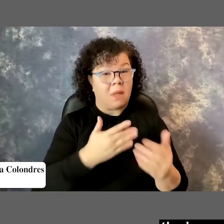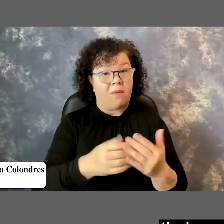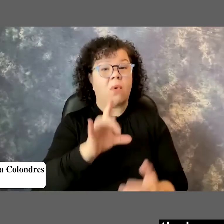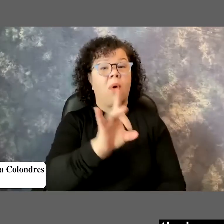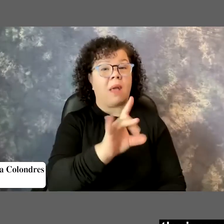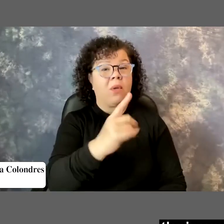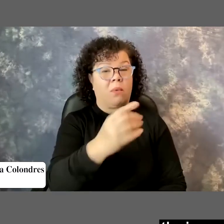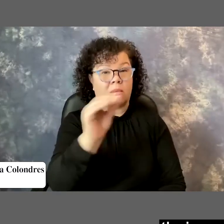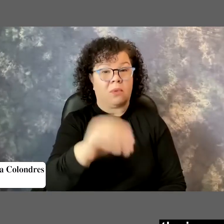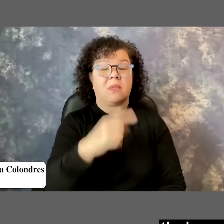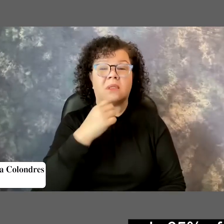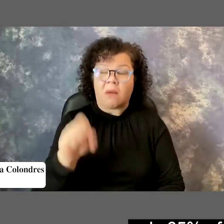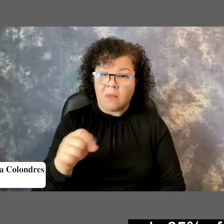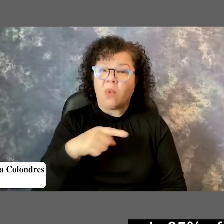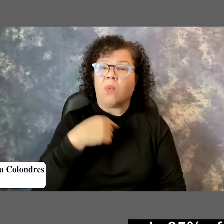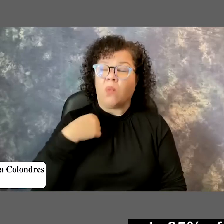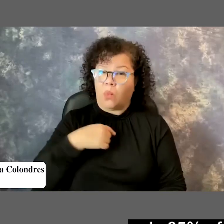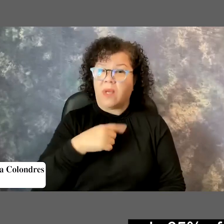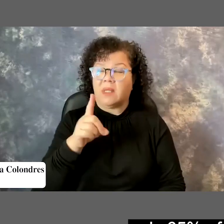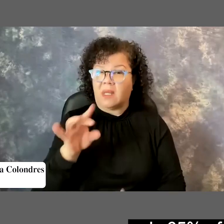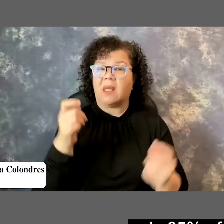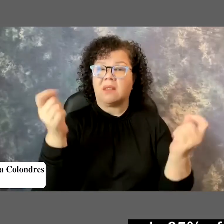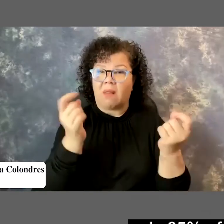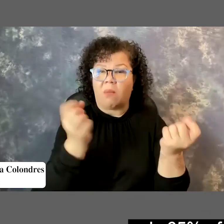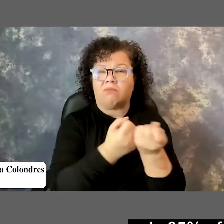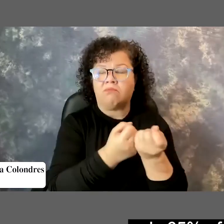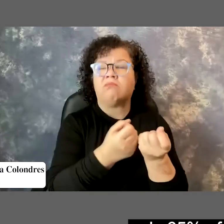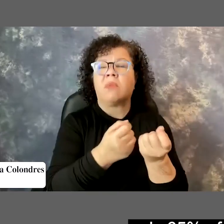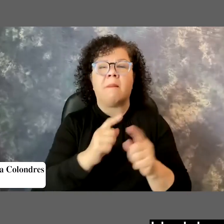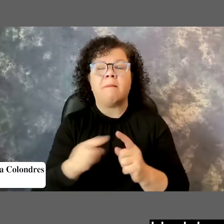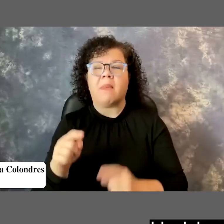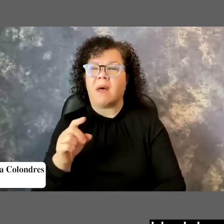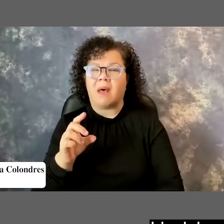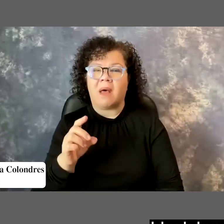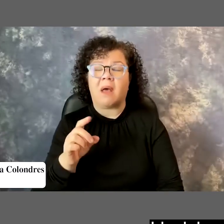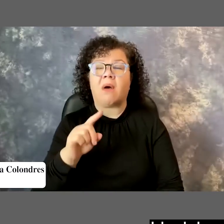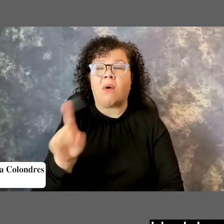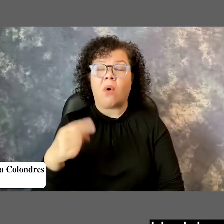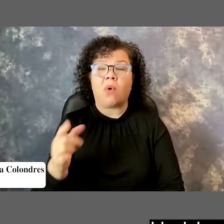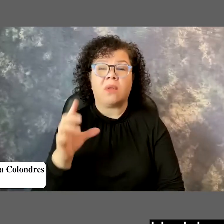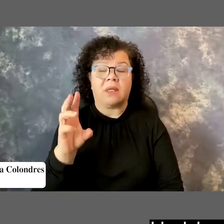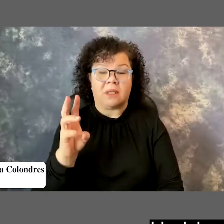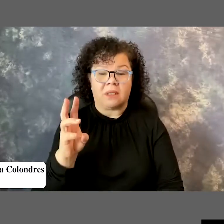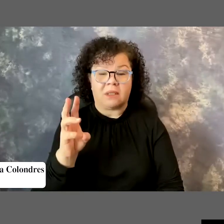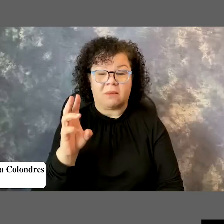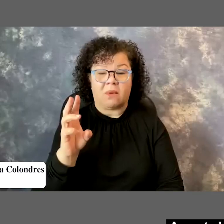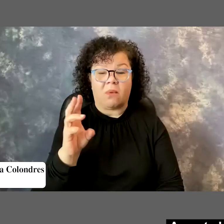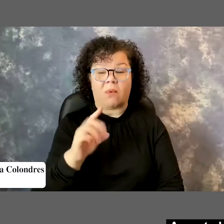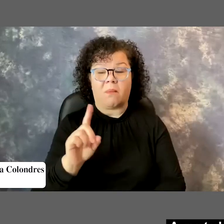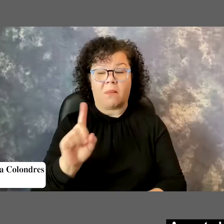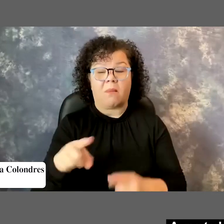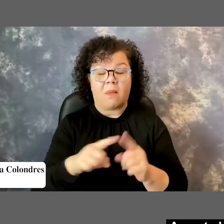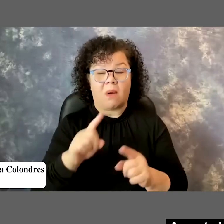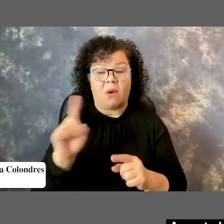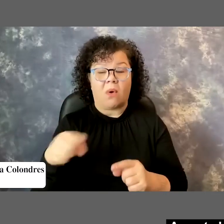and humanity, only 65% of organizations with Black leadership had that experience,